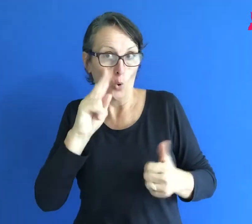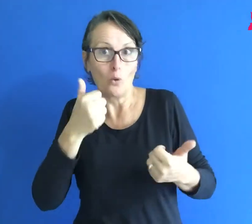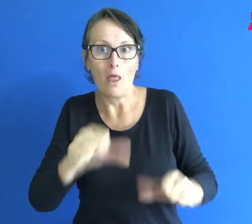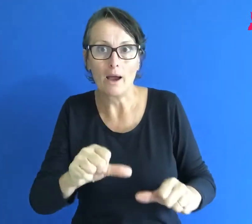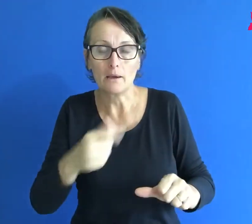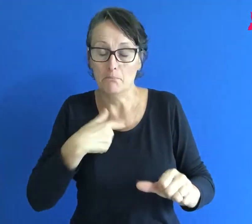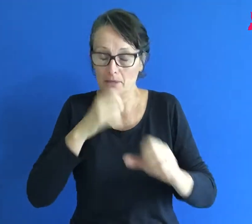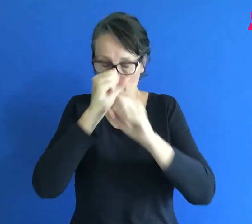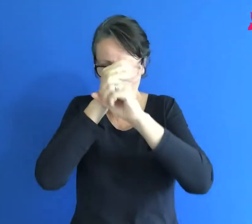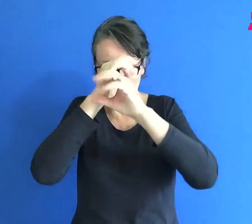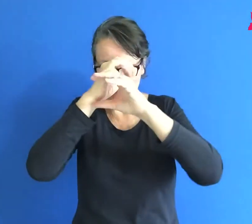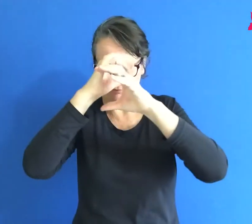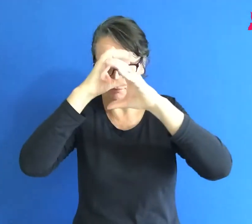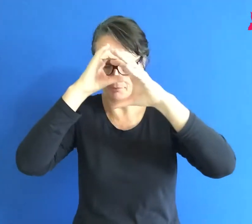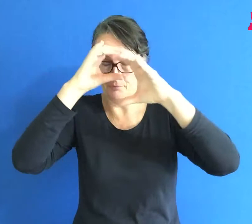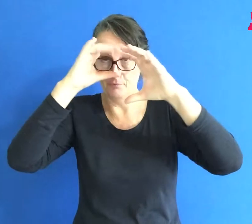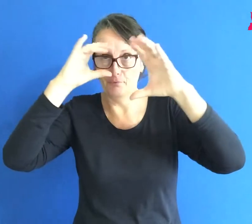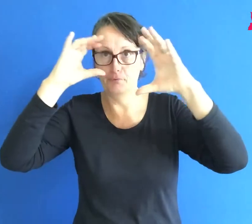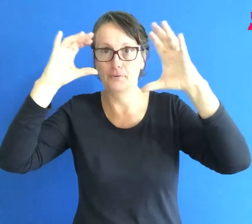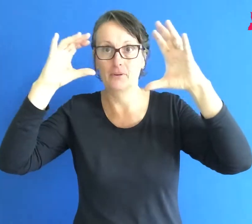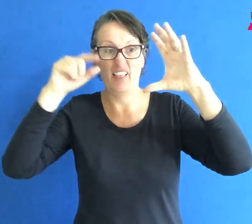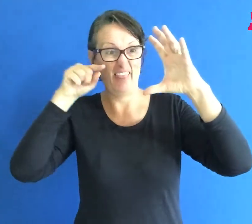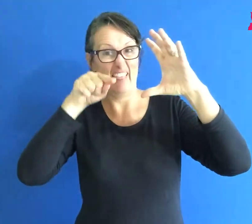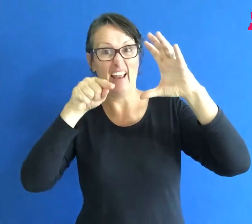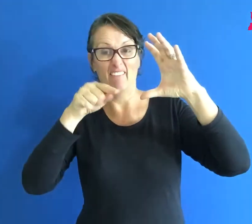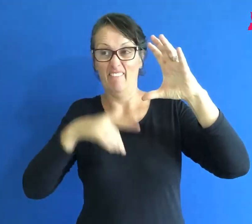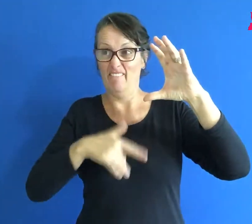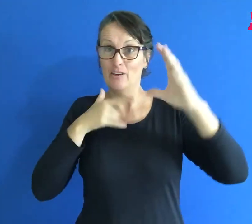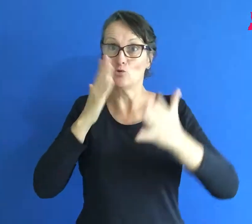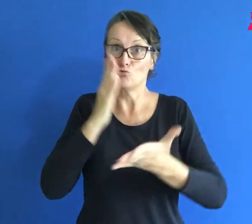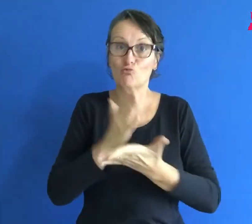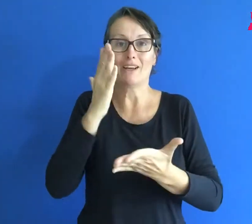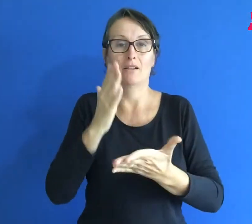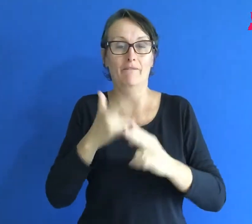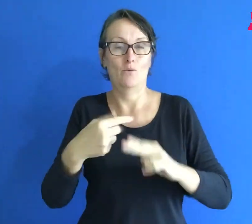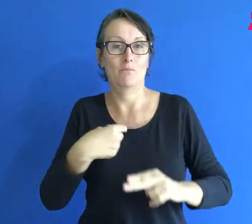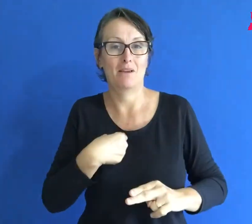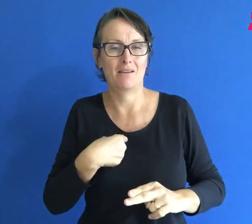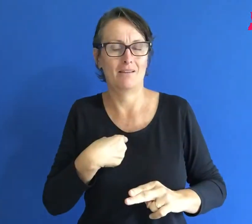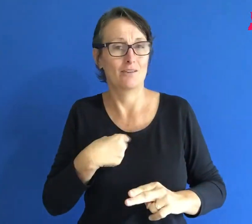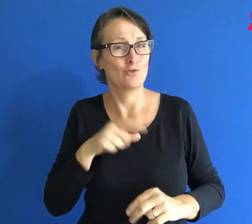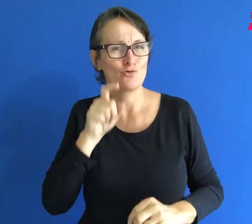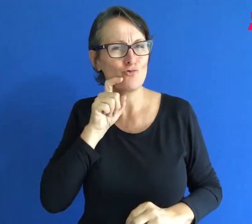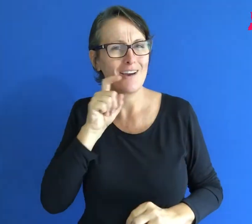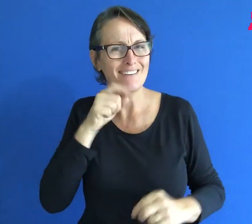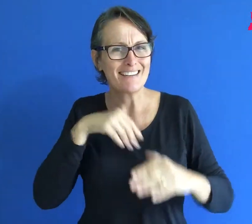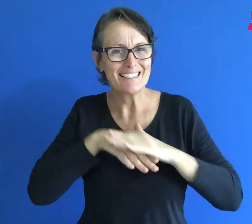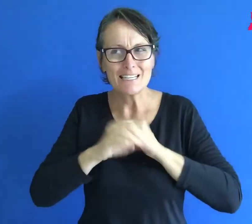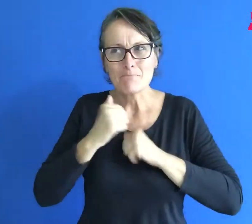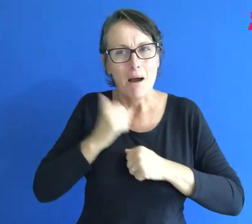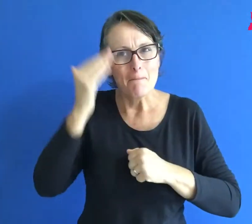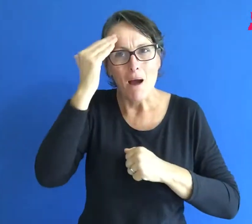Yeah. Which has become just as real in this strange part of my mind.